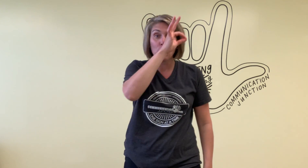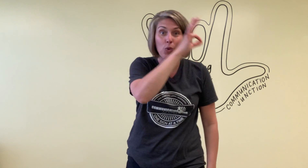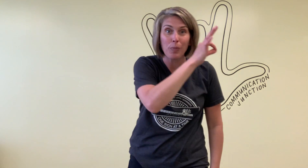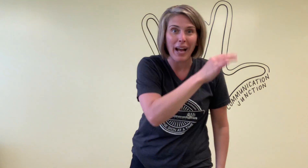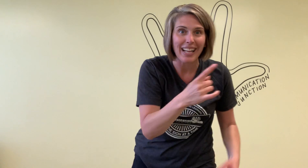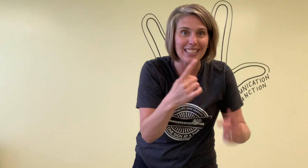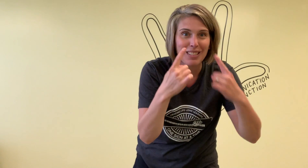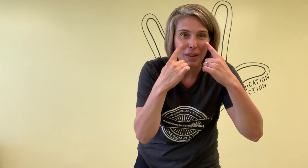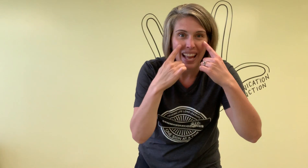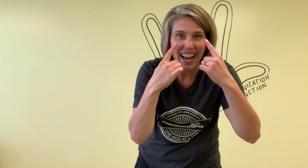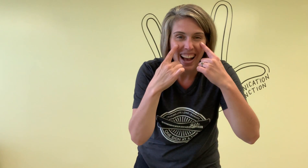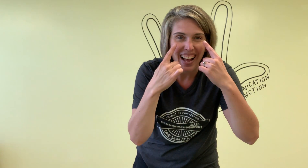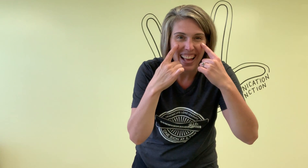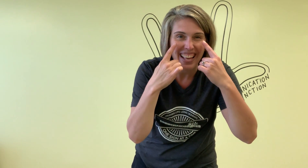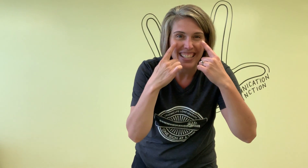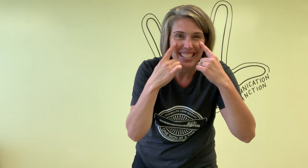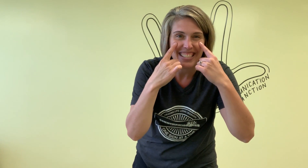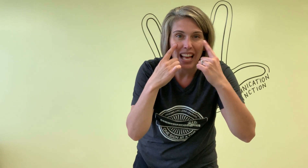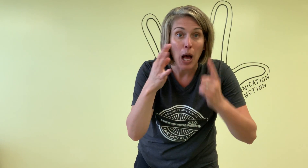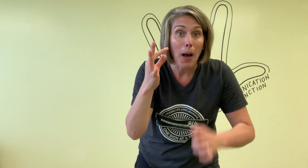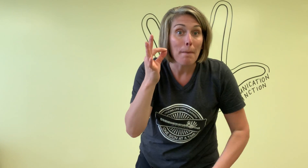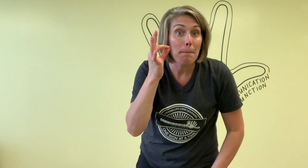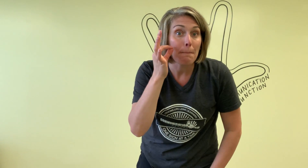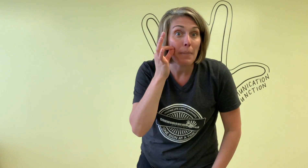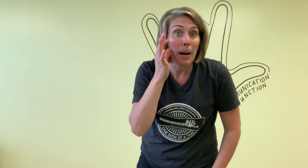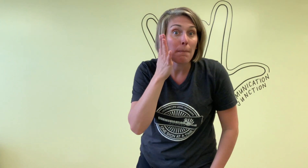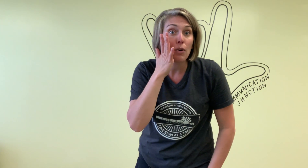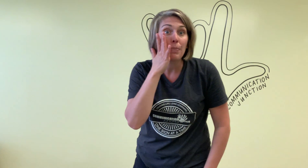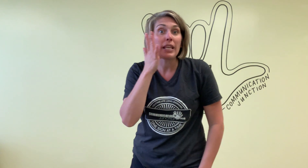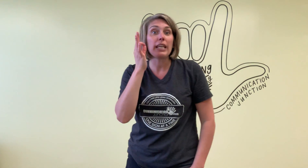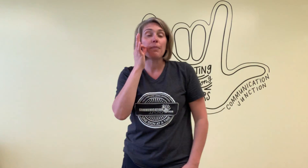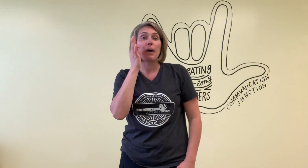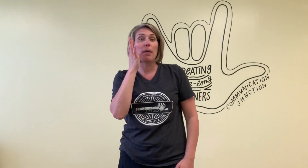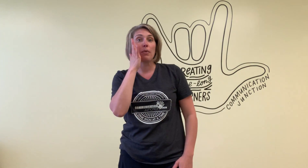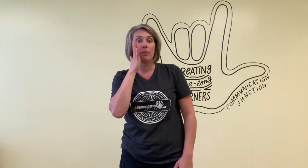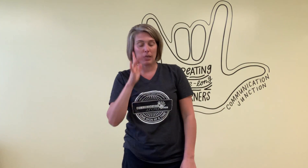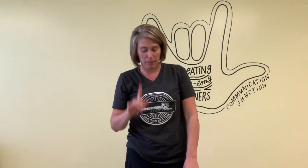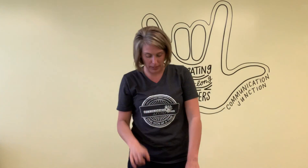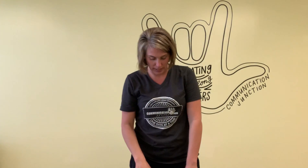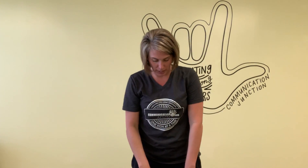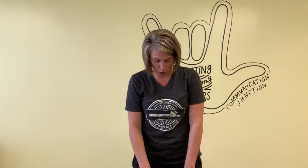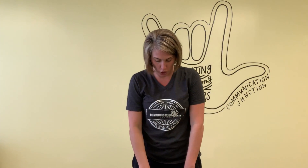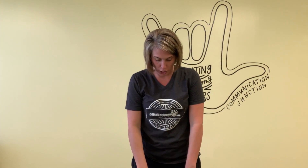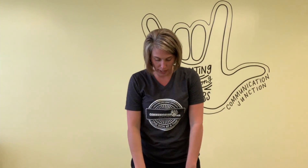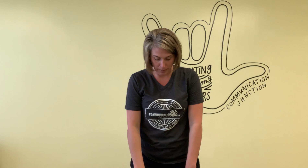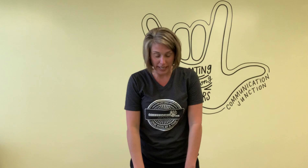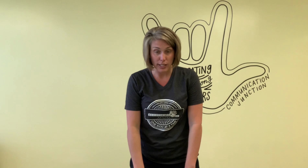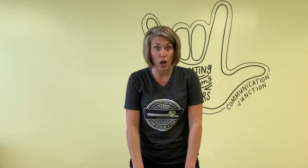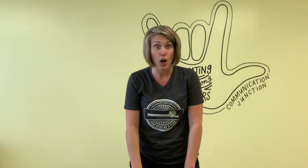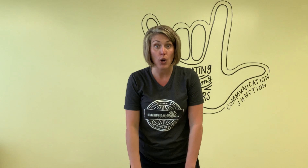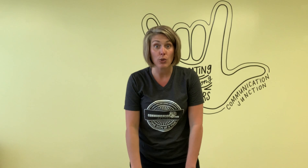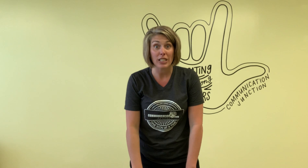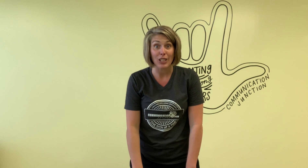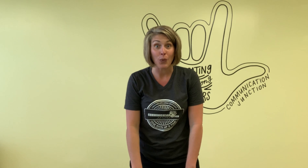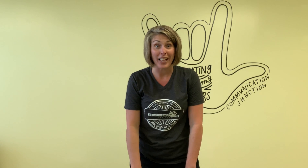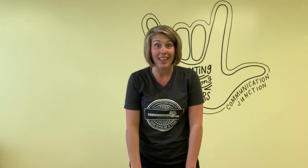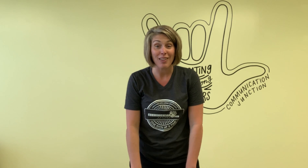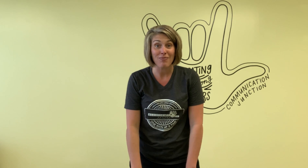buzzing past my eyes. Bumblebee, bumblebee, buzzing on my toes. Can you wiggle them?